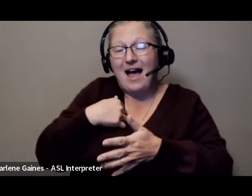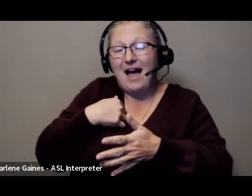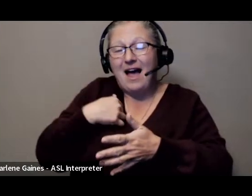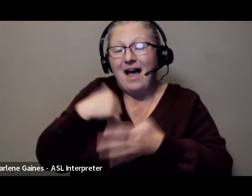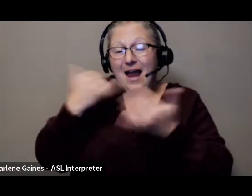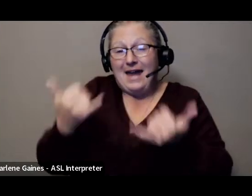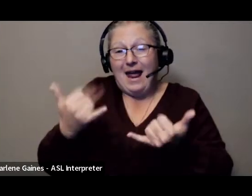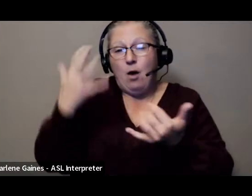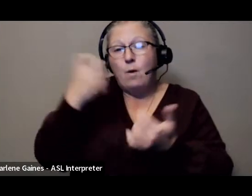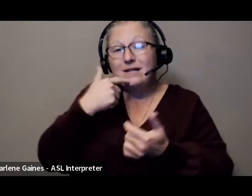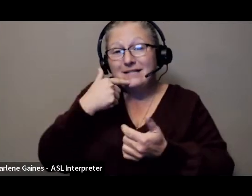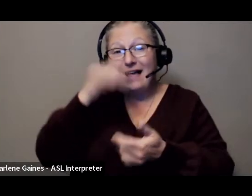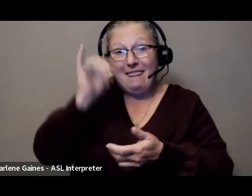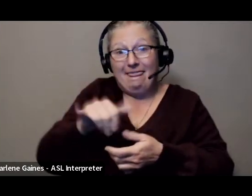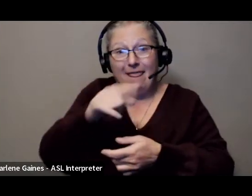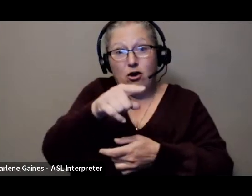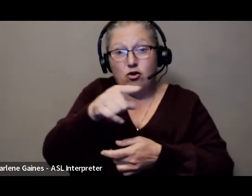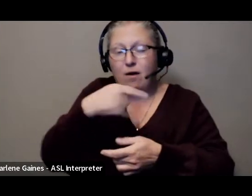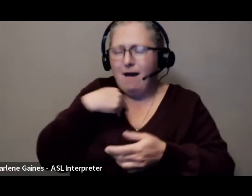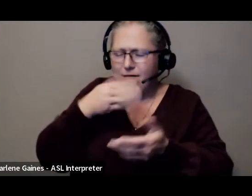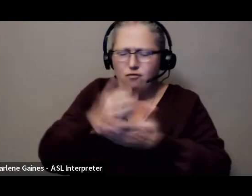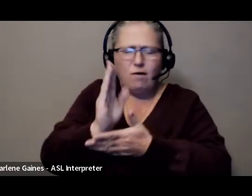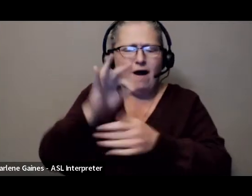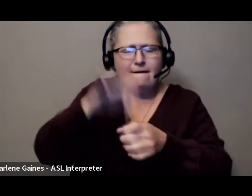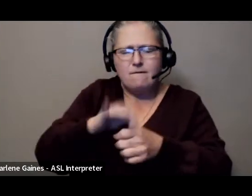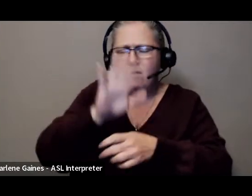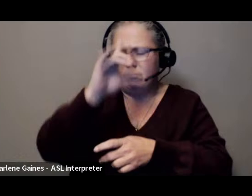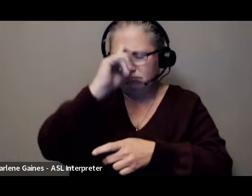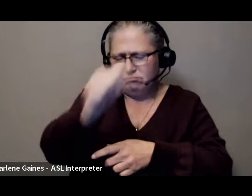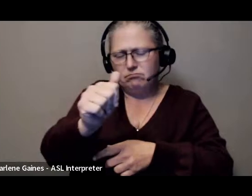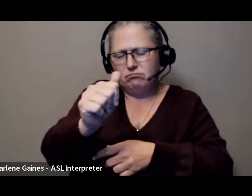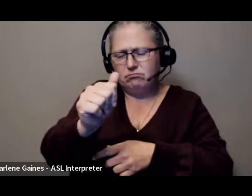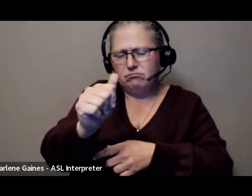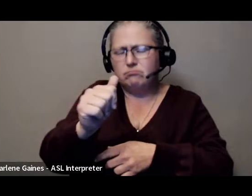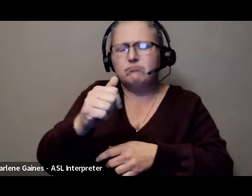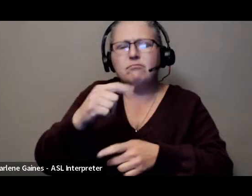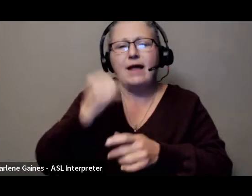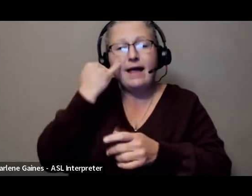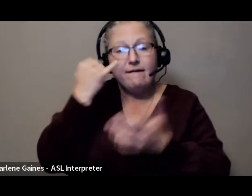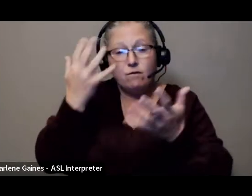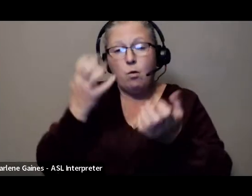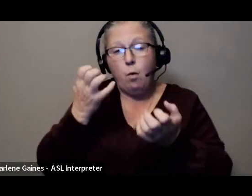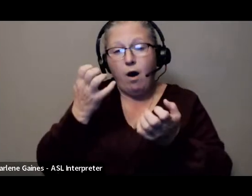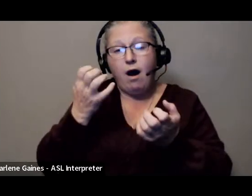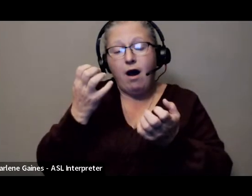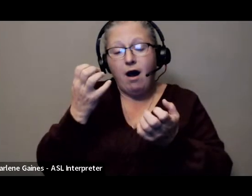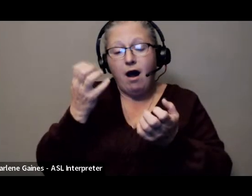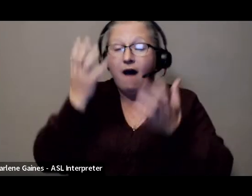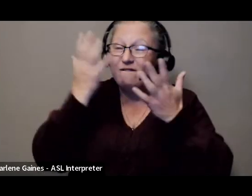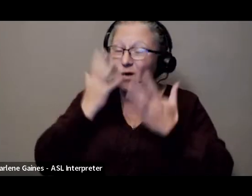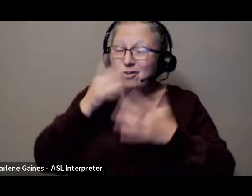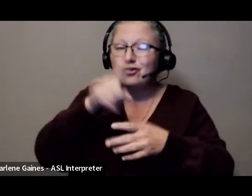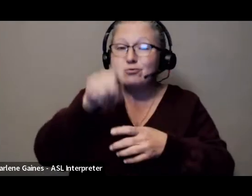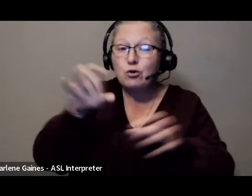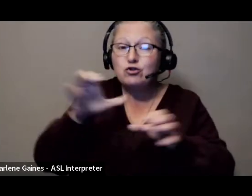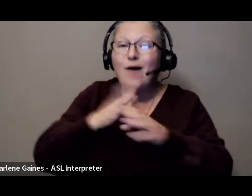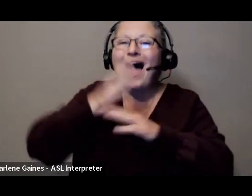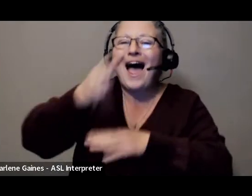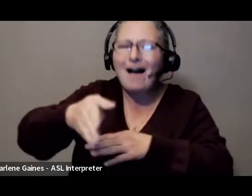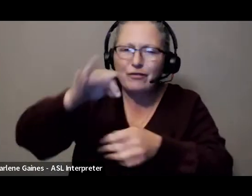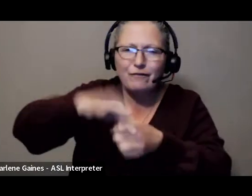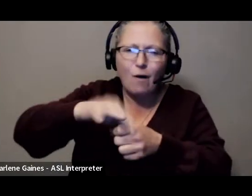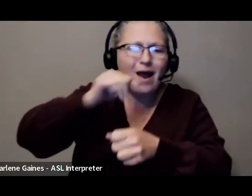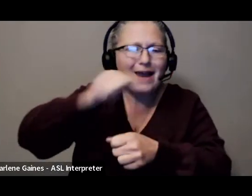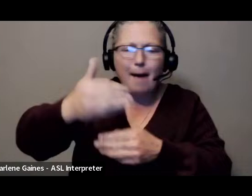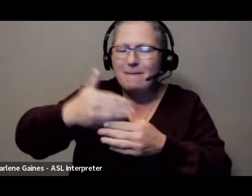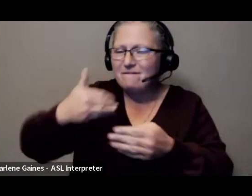this, I'm going to say that is, you have every right to vote the way you want to do. and I wanted to explain my no If we vote. wanted to do, unfortunately, you're supposed to do it after you vote, not